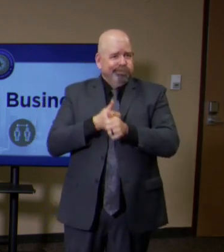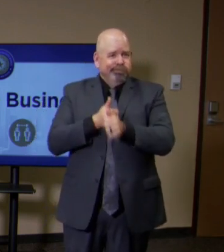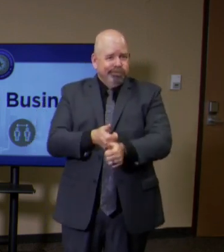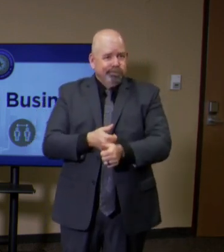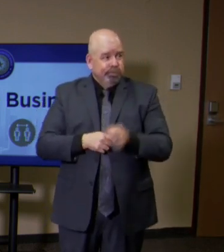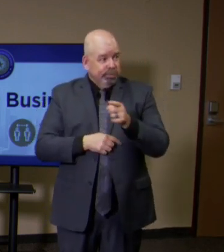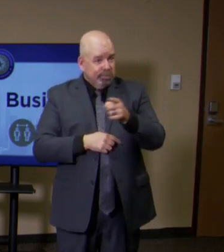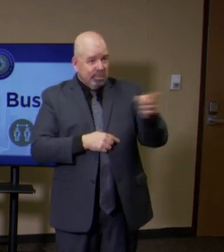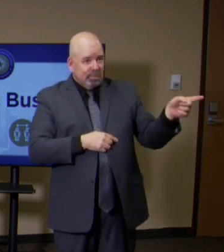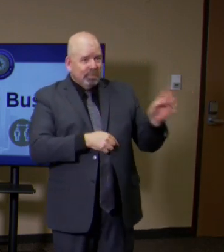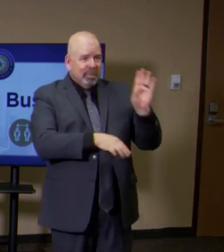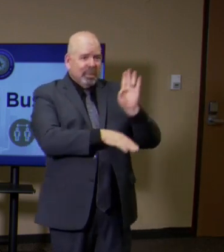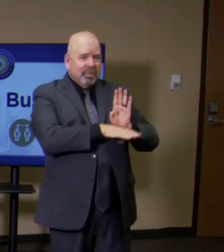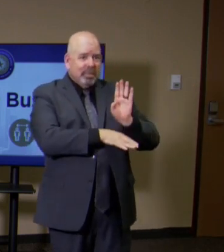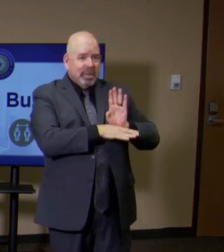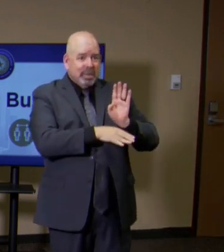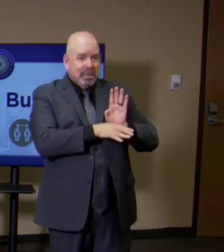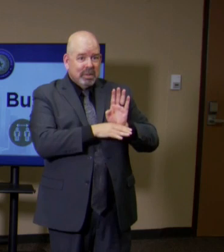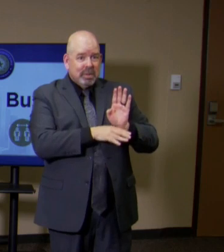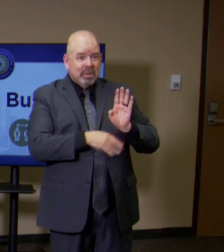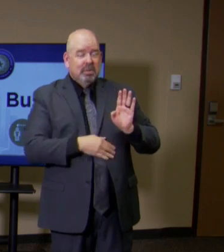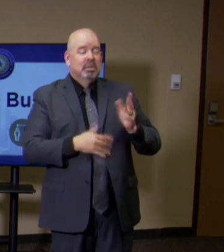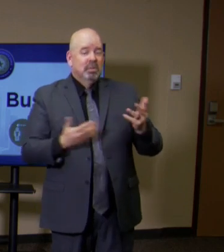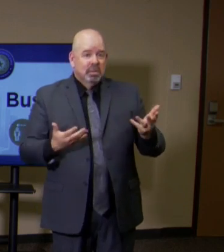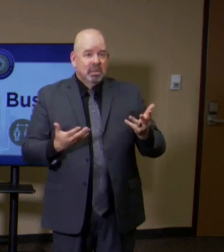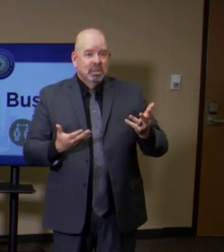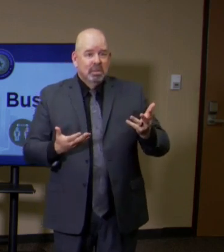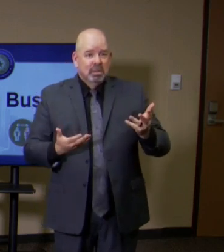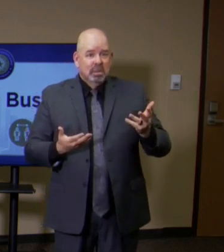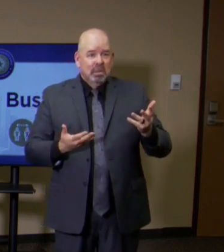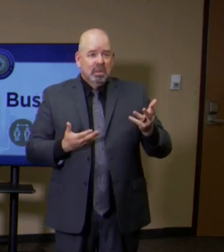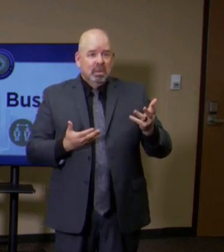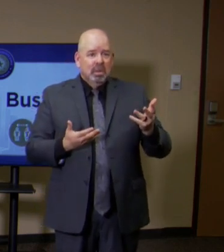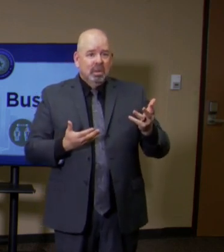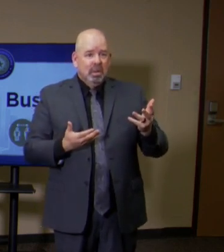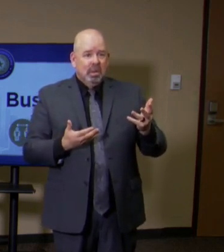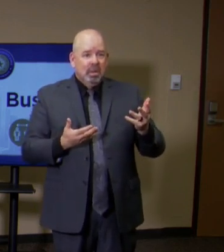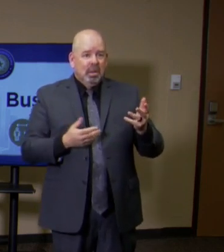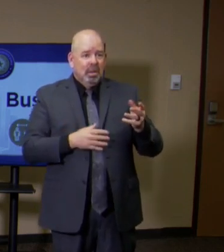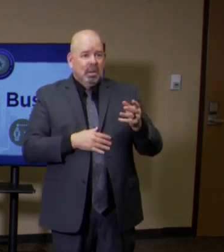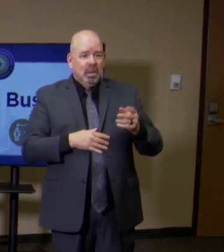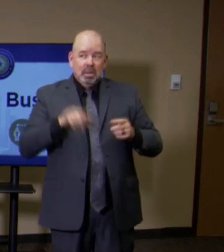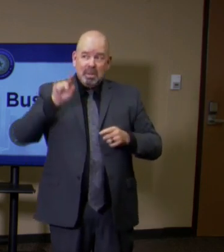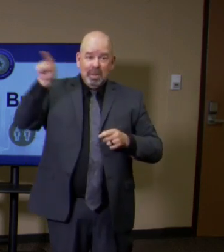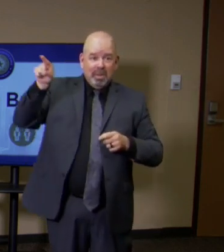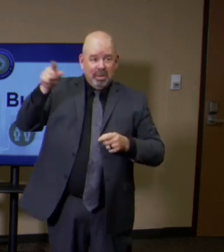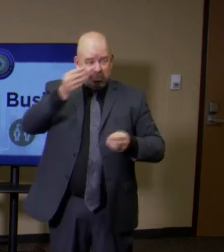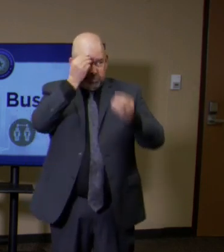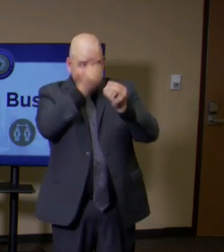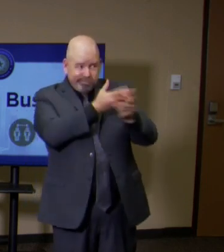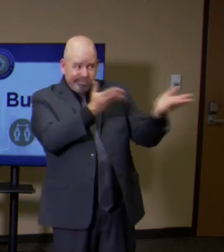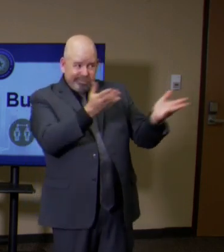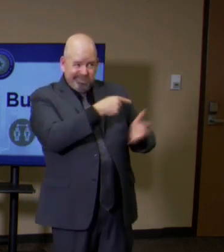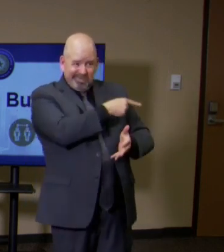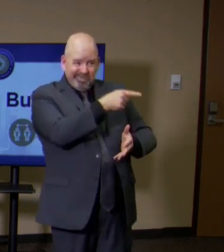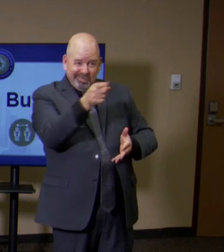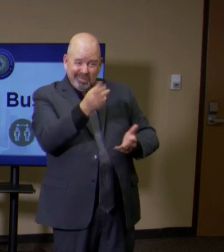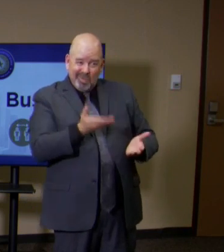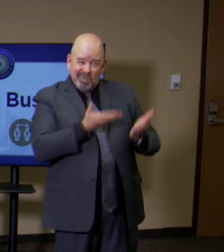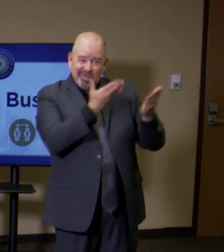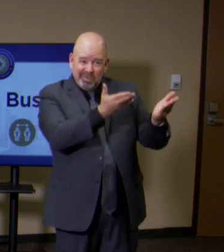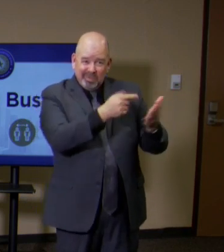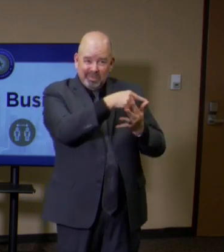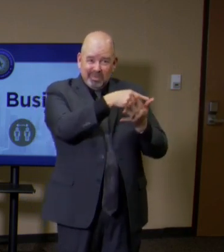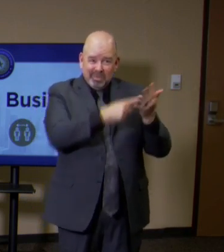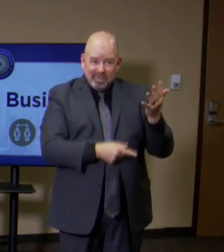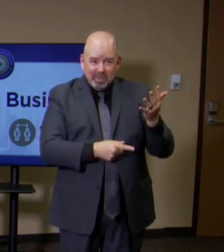of the ones that they recommend, one of the activities that they recommend is safe. It has to be in the right color code. So if your business,